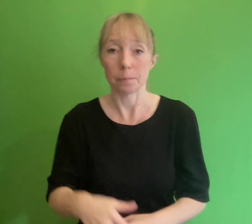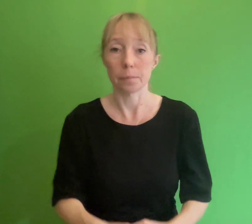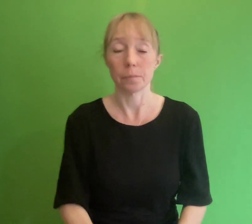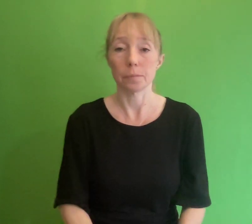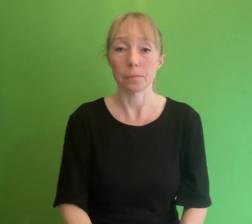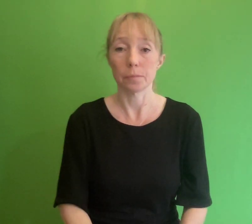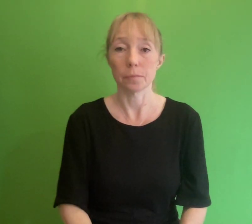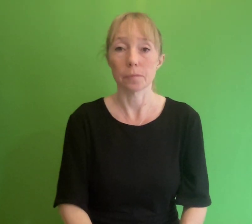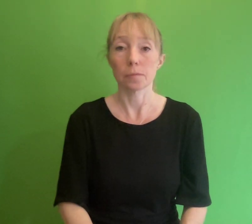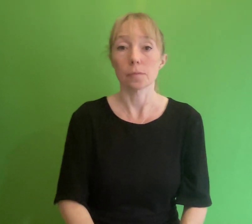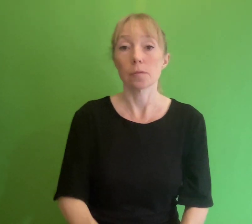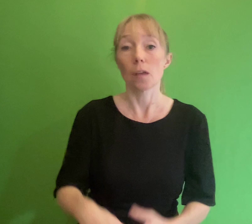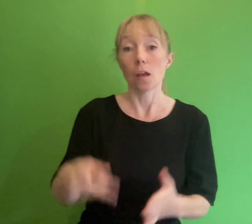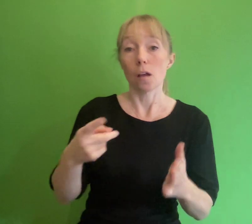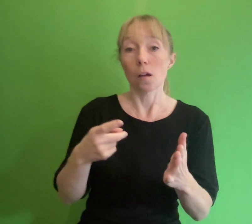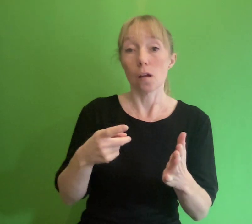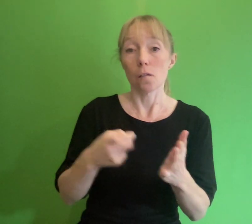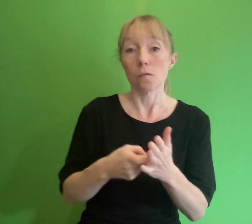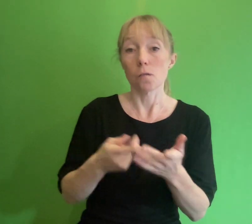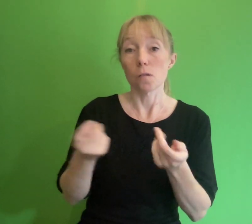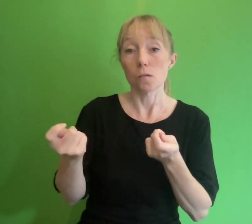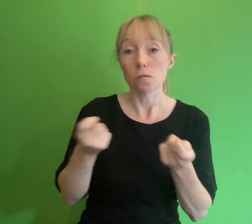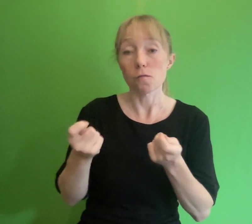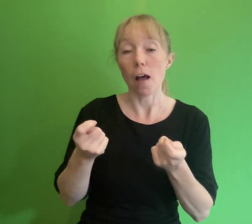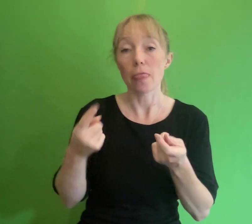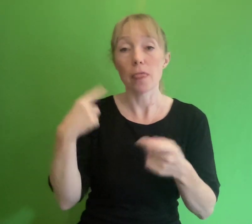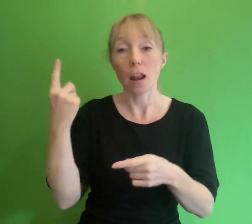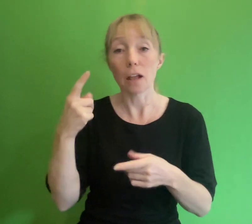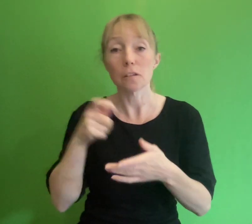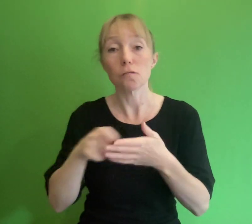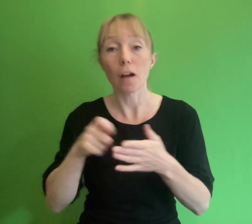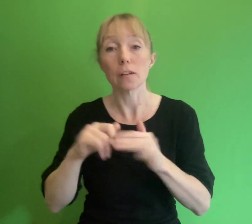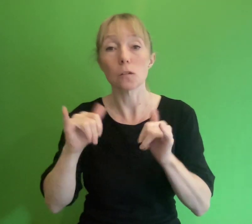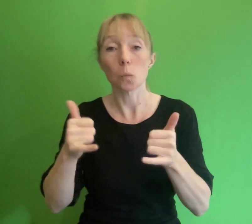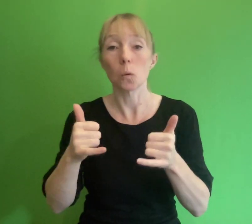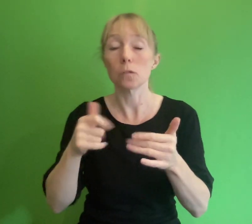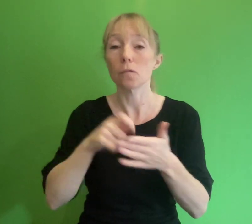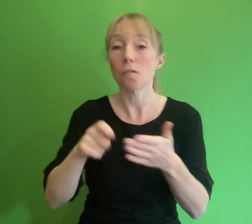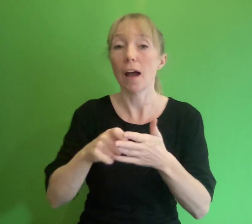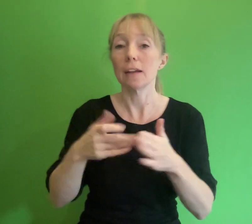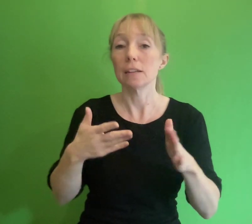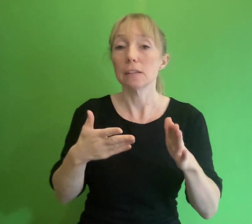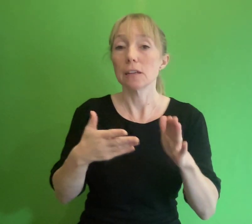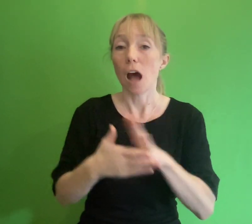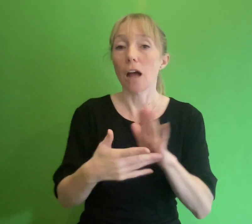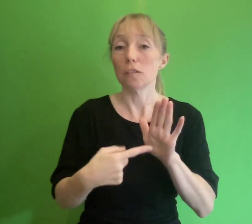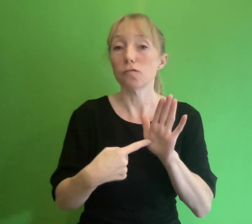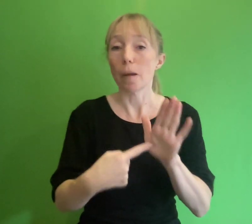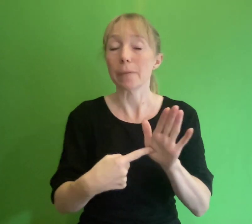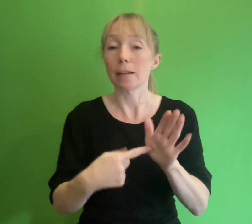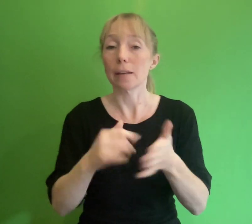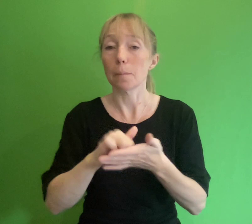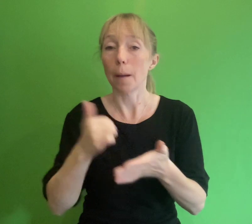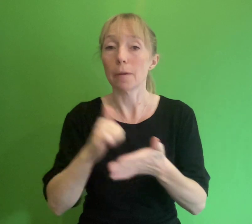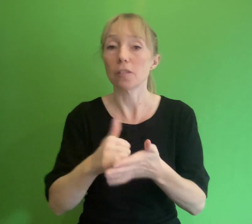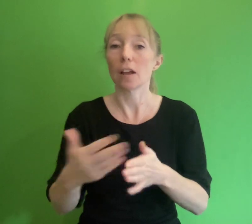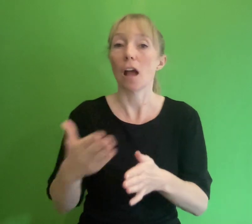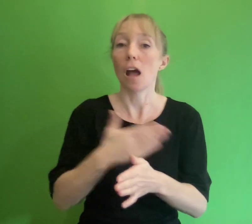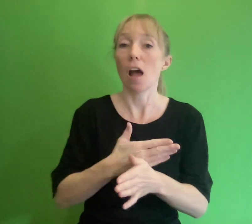They run the London Writers' Awards for writers underrepresented in publishing, the Early Career Bursaries for London writers on a